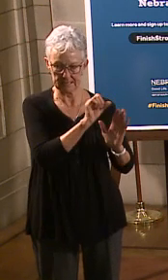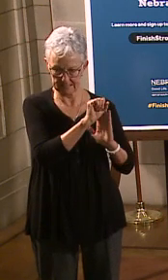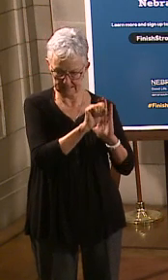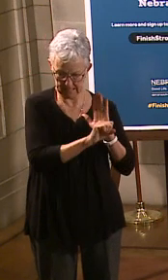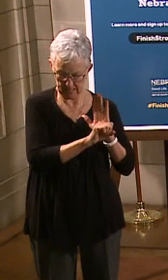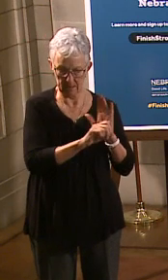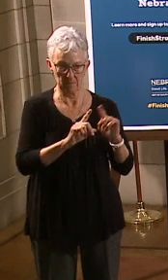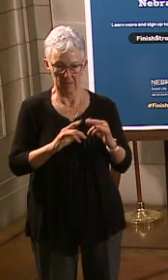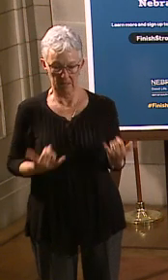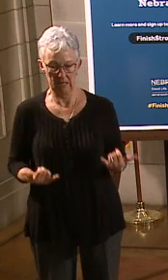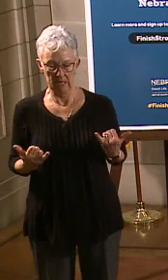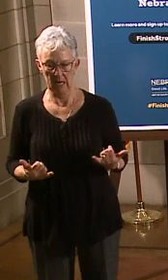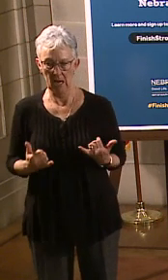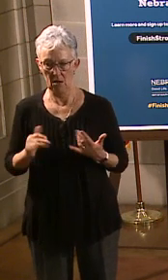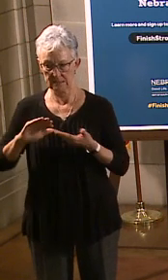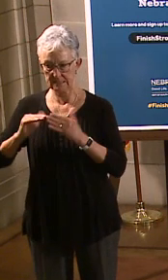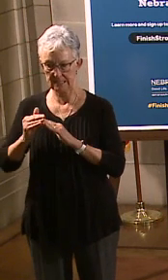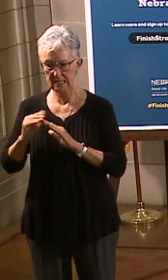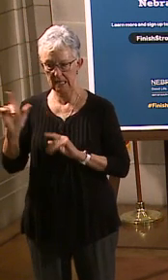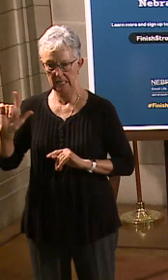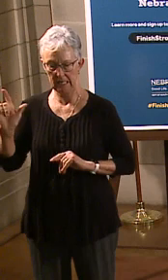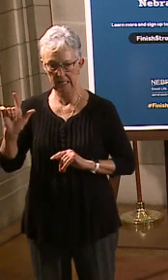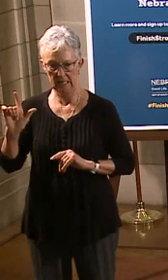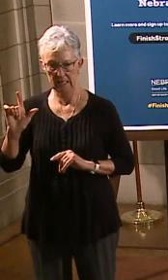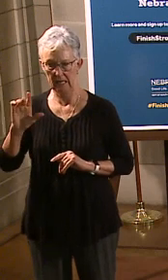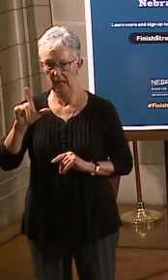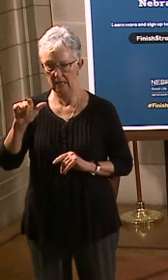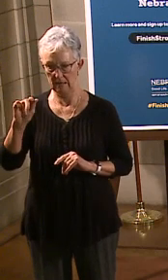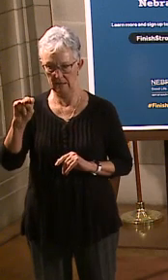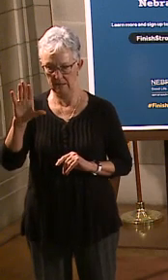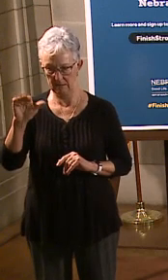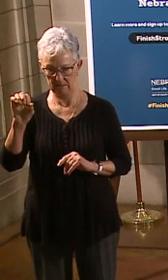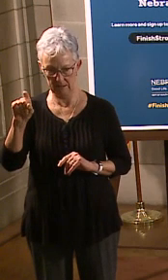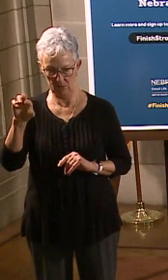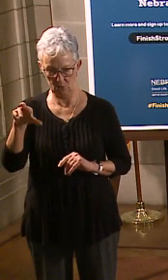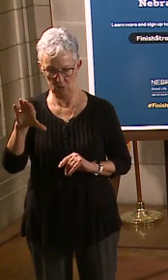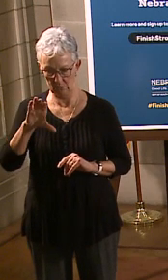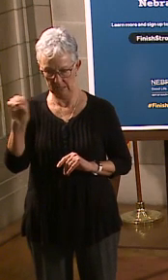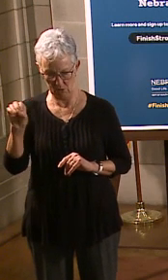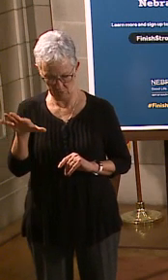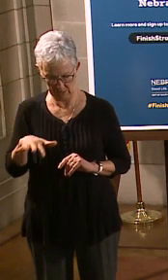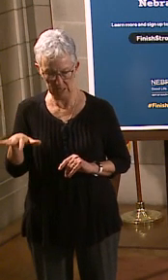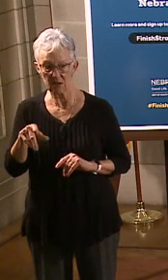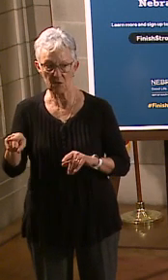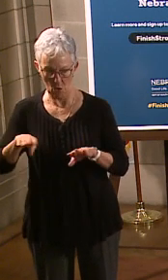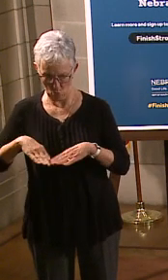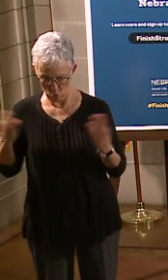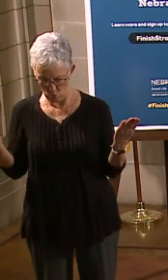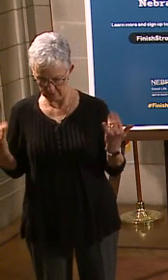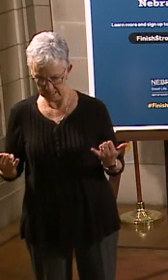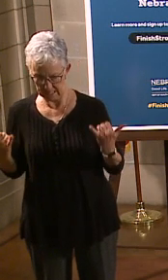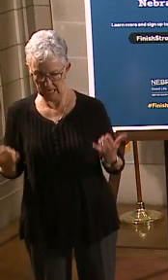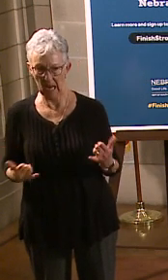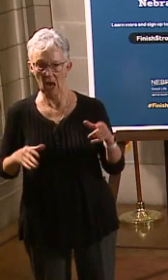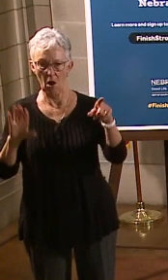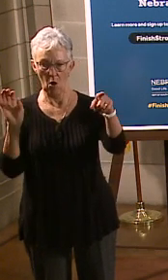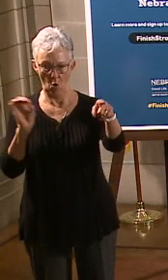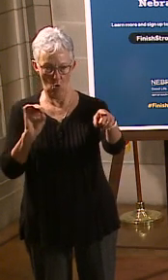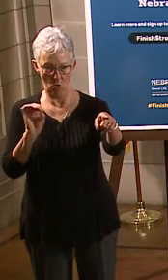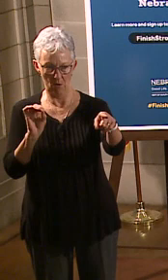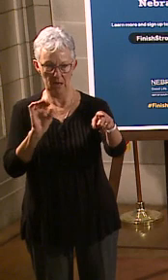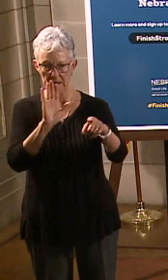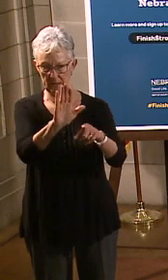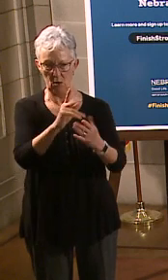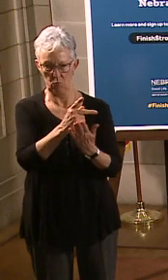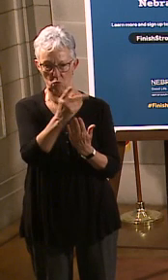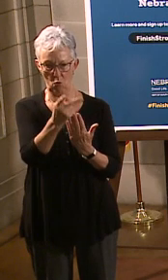today, the City of Lincoln and the County of Lancaster's programs have been launched, and they are actively assisting residents. And the City of Omaha's emergency rental program is live